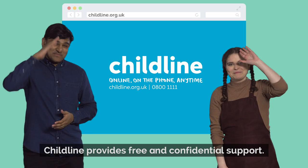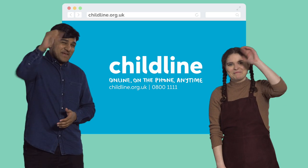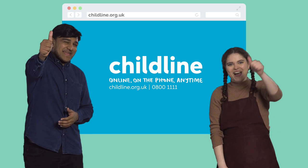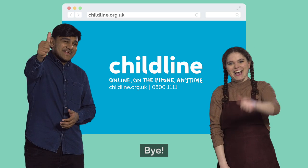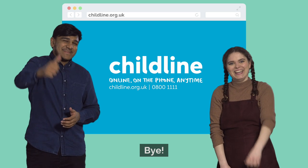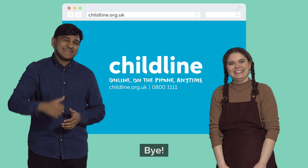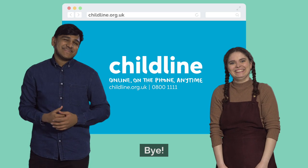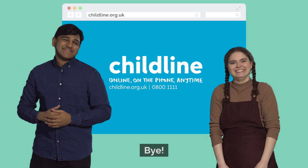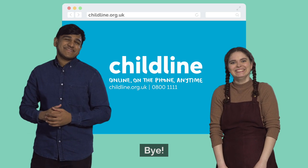Bye.